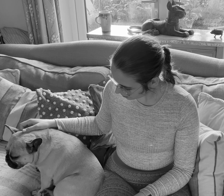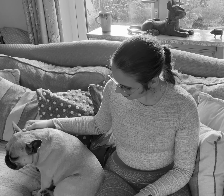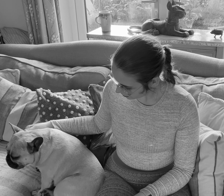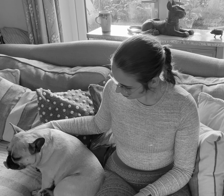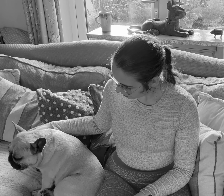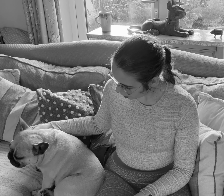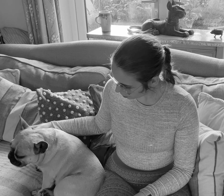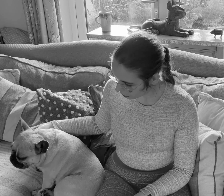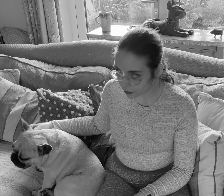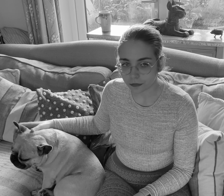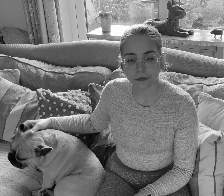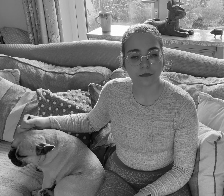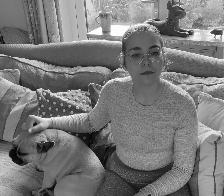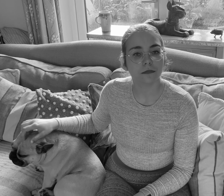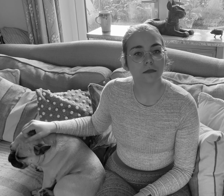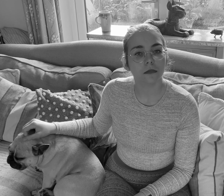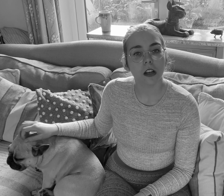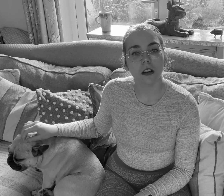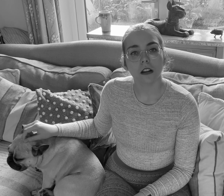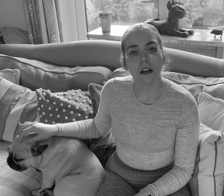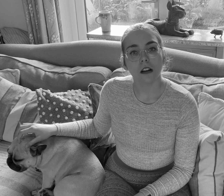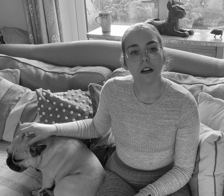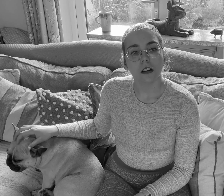Good girl. Thank you.